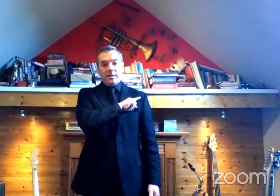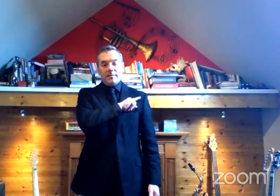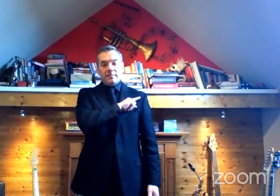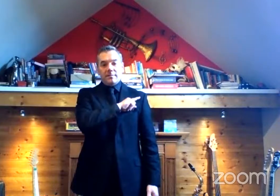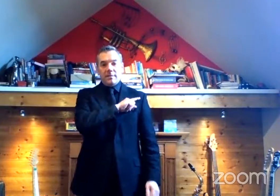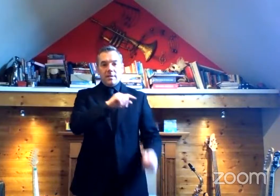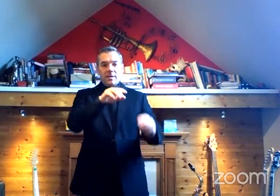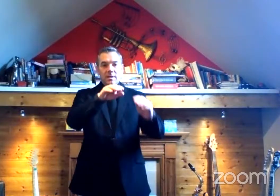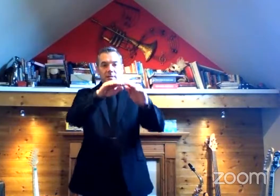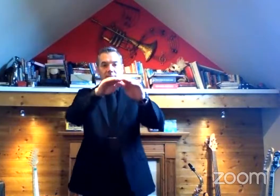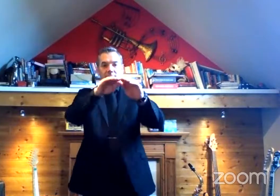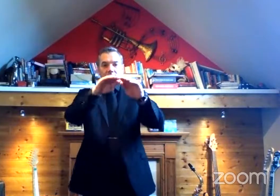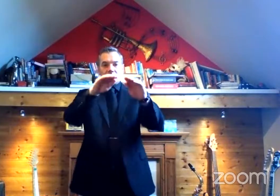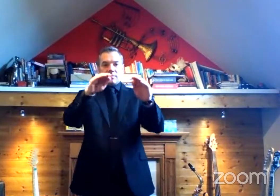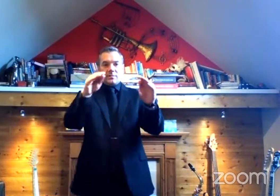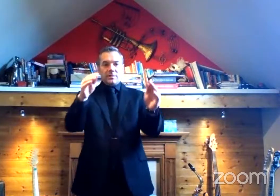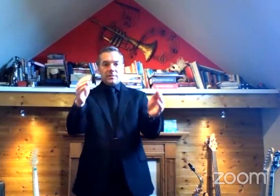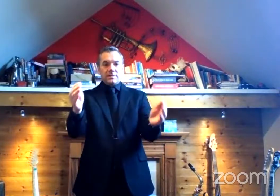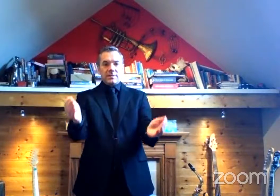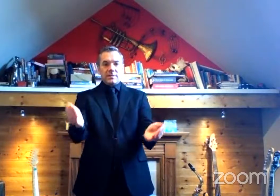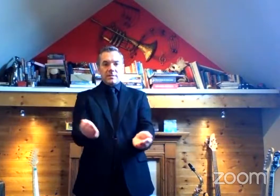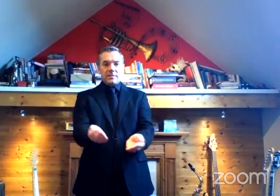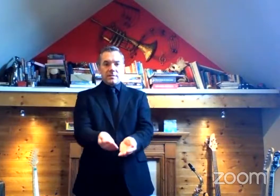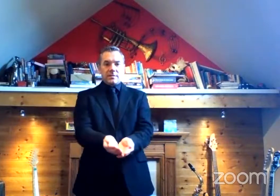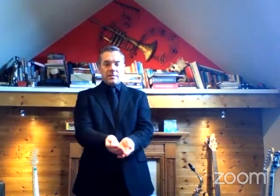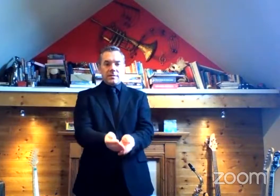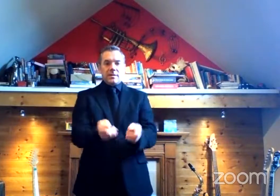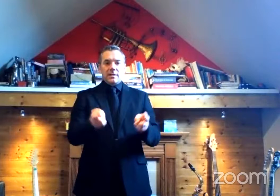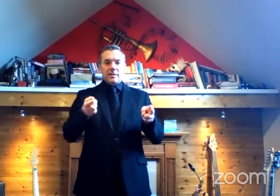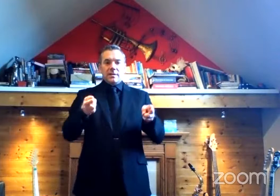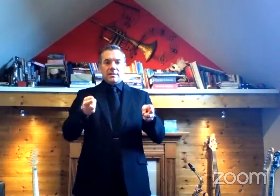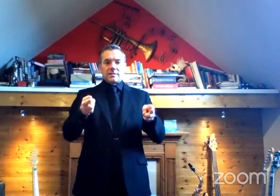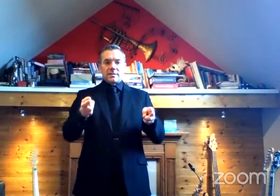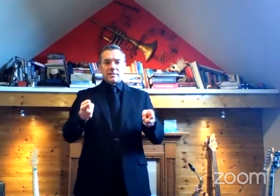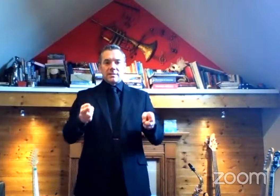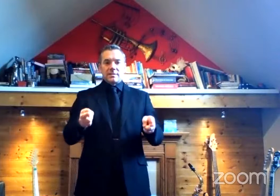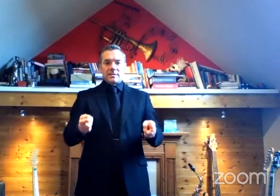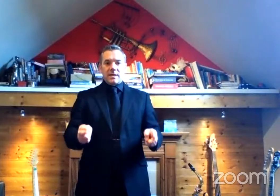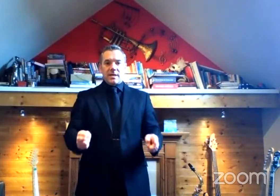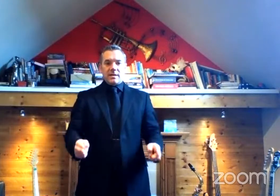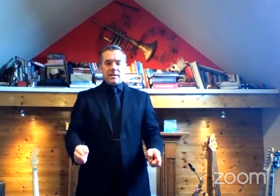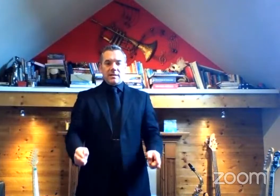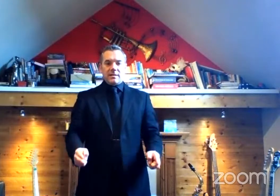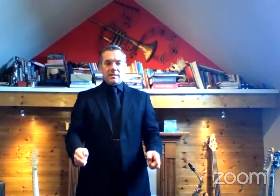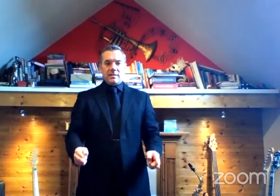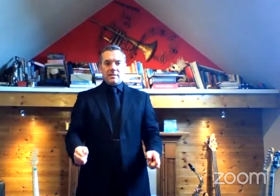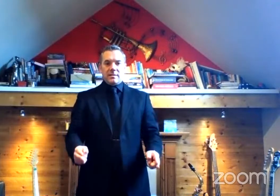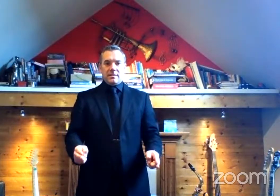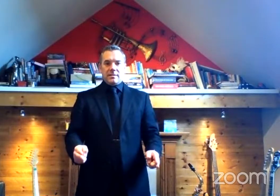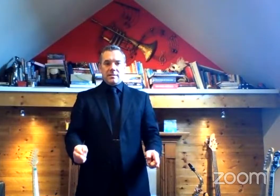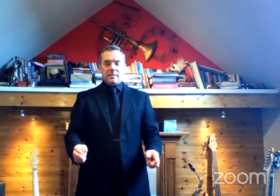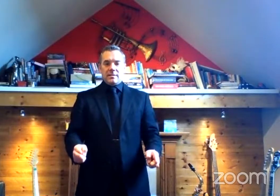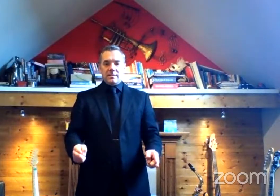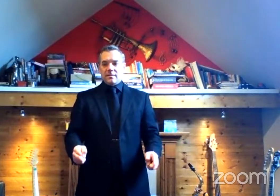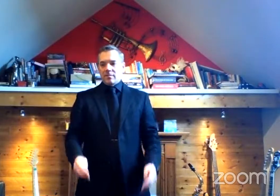Why? Because the world is dying.